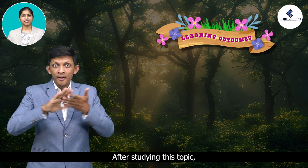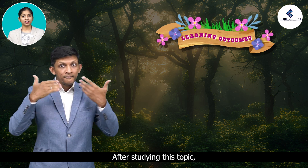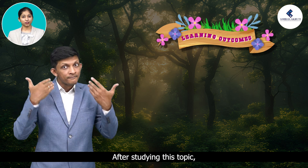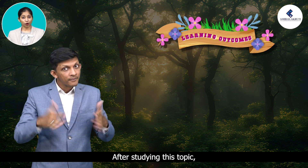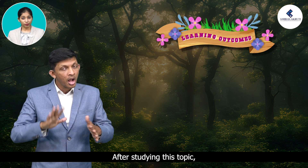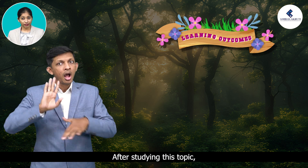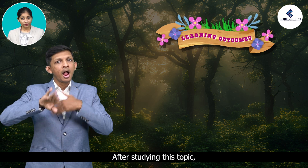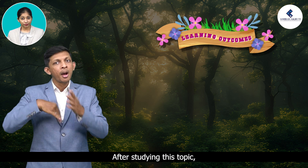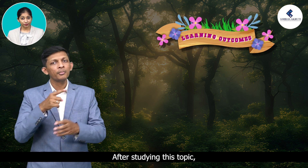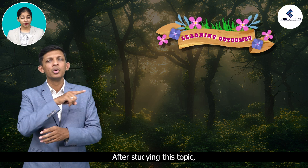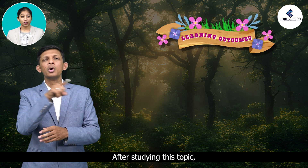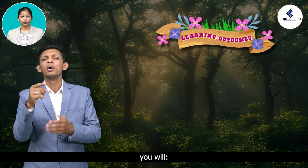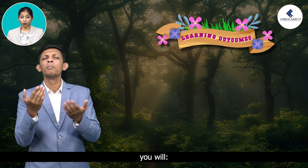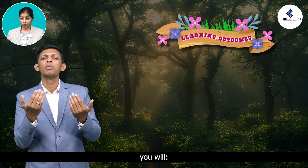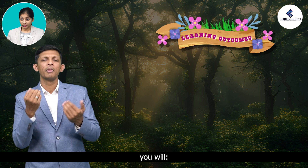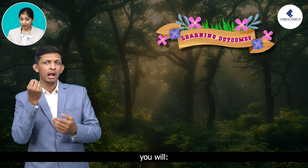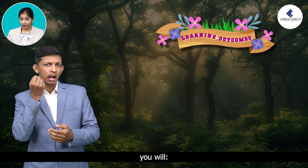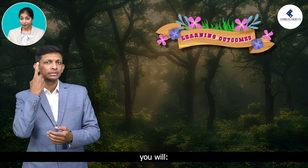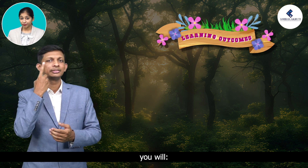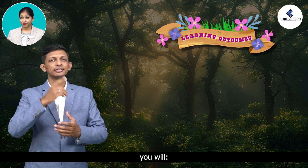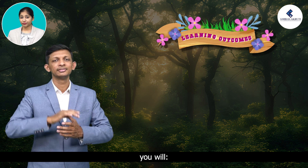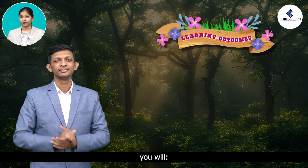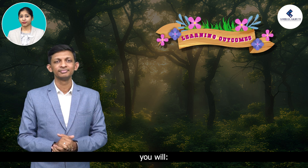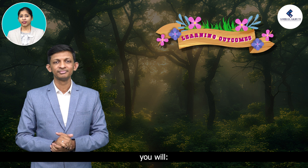After studying this topic, you will